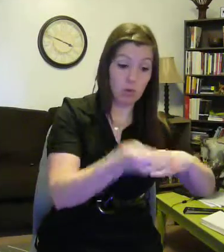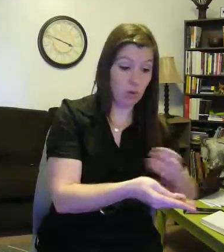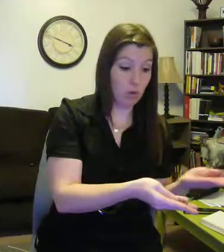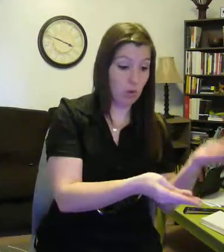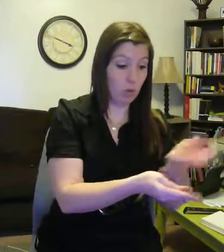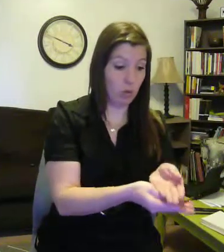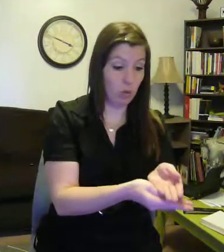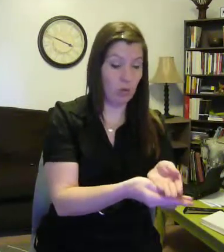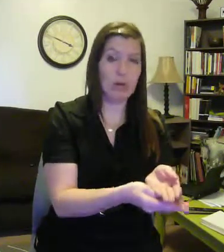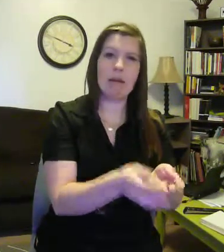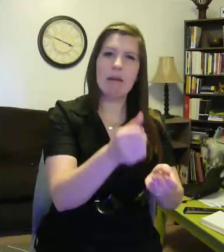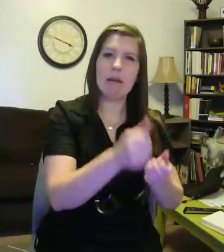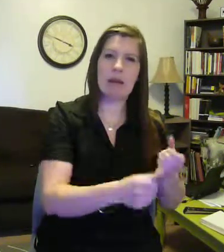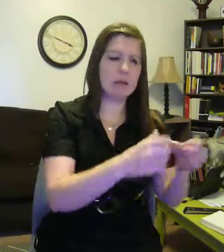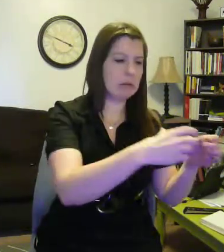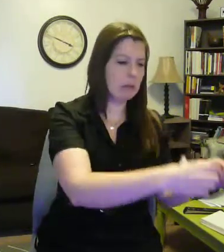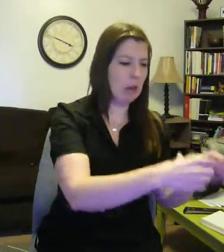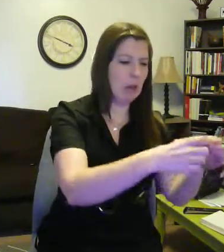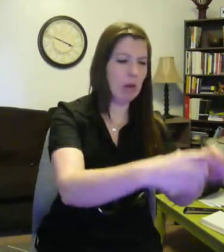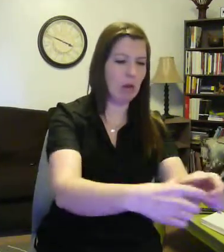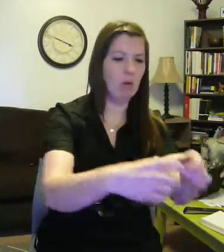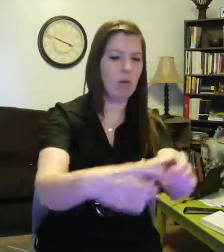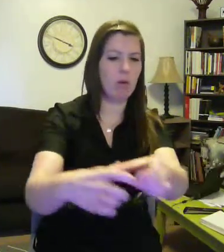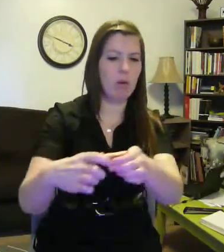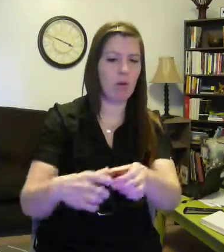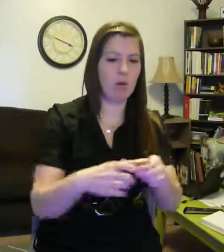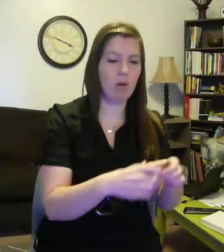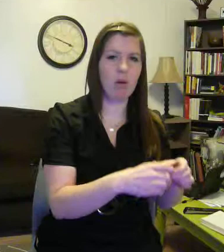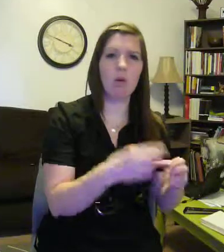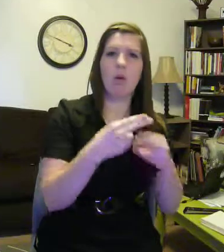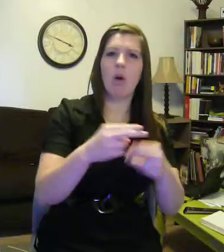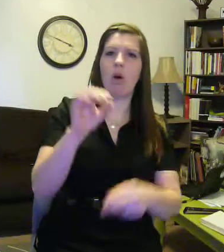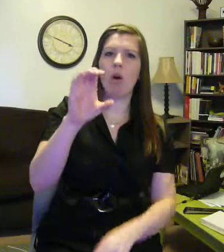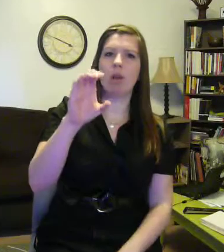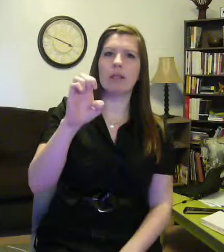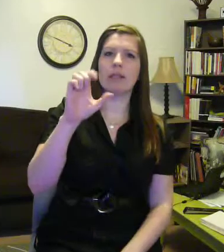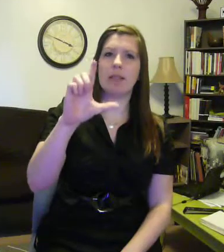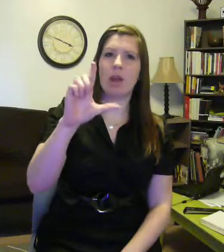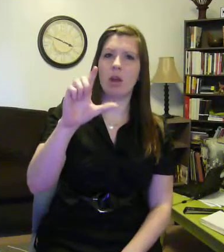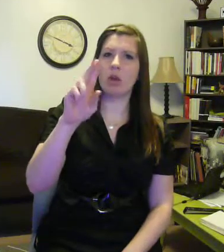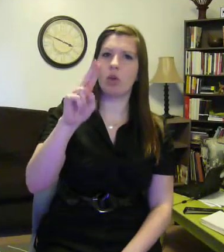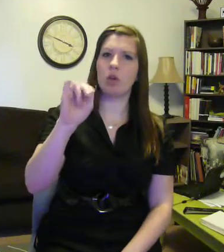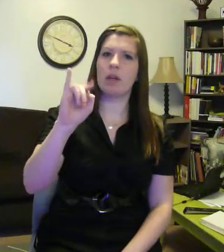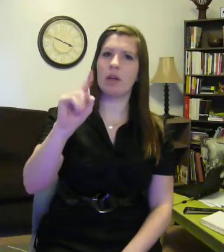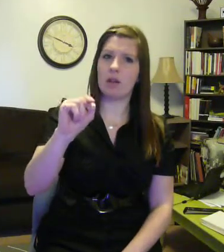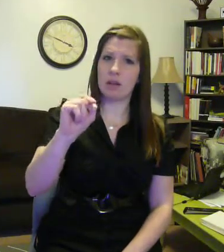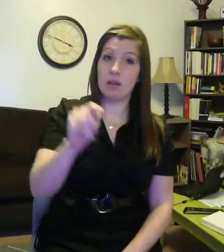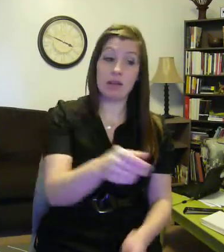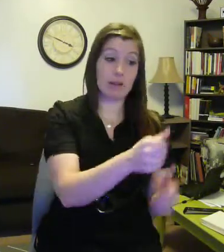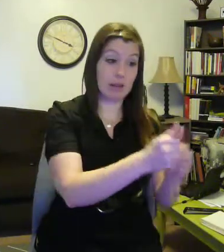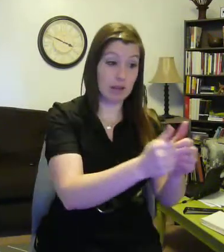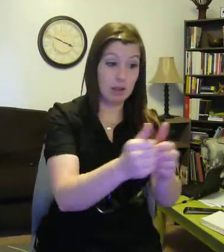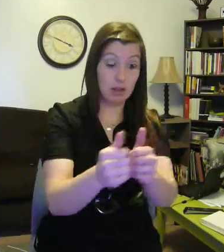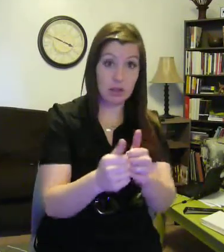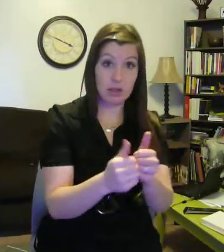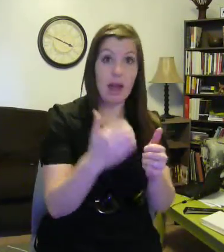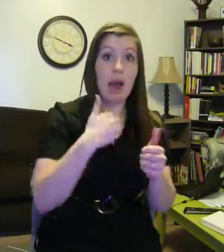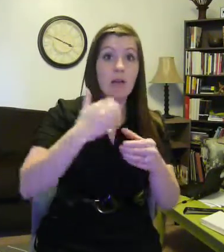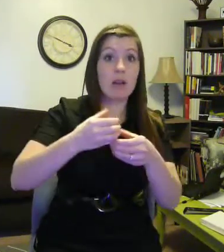Each cell is independent and will have its own antenna or tower somewhere in the center of that coverage area. Now,